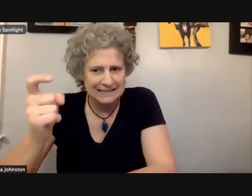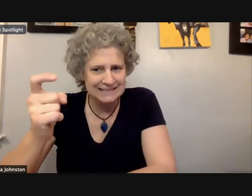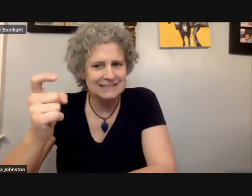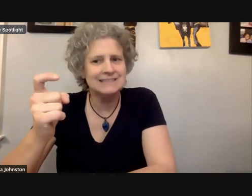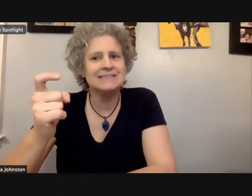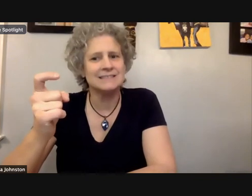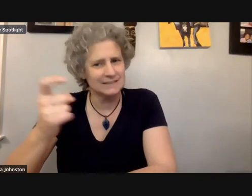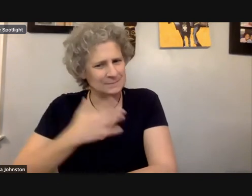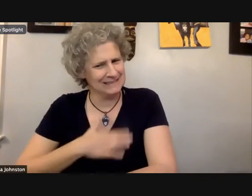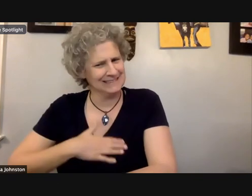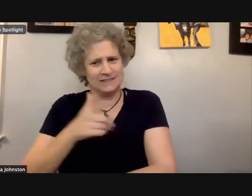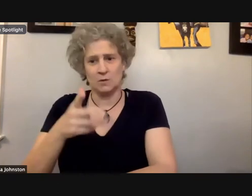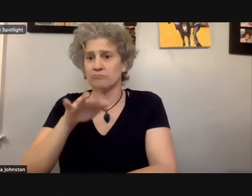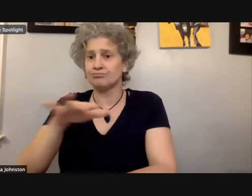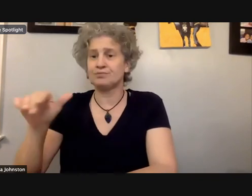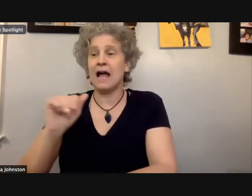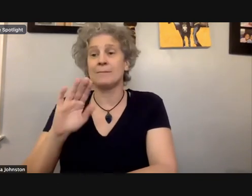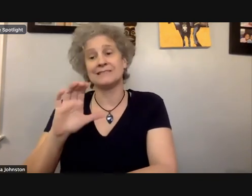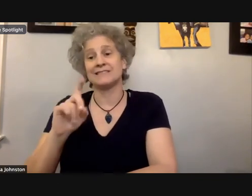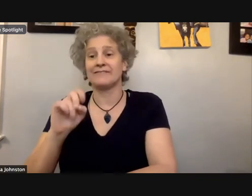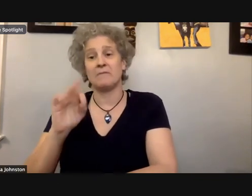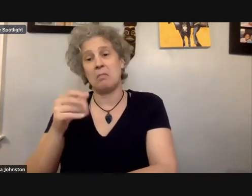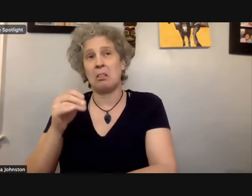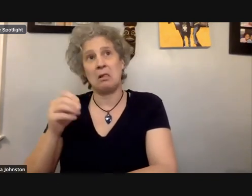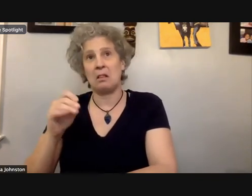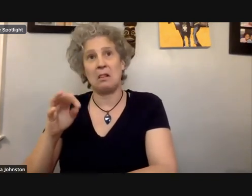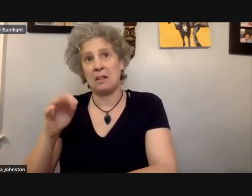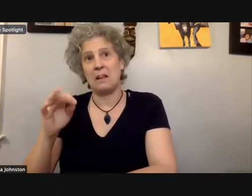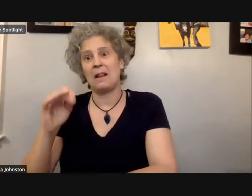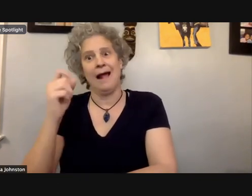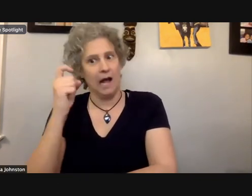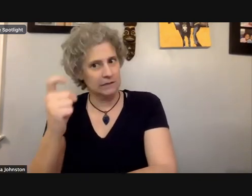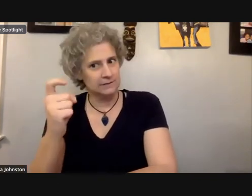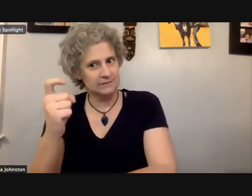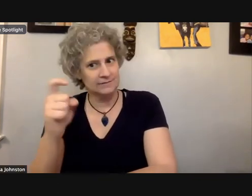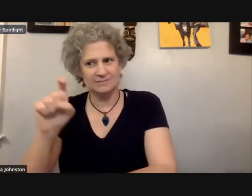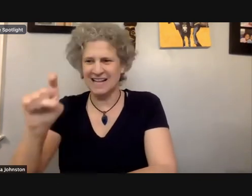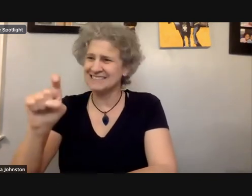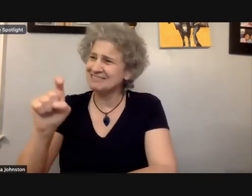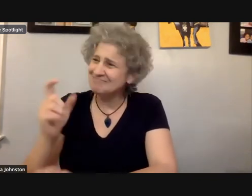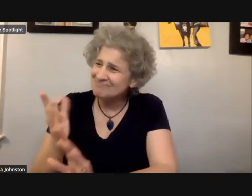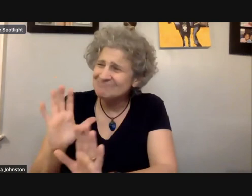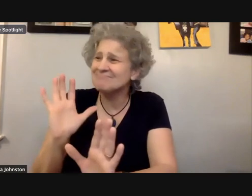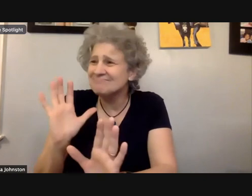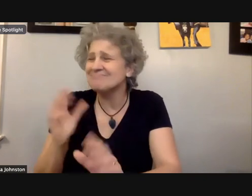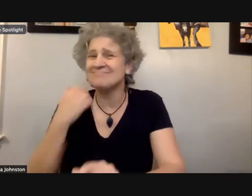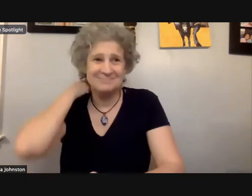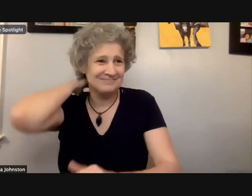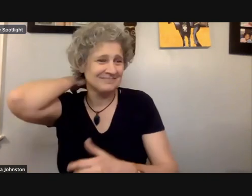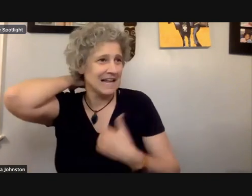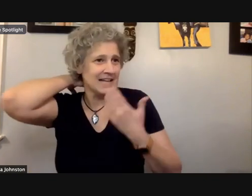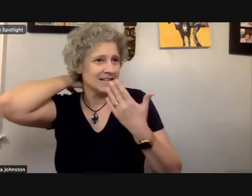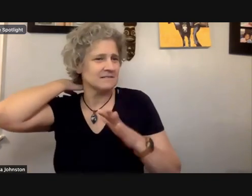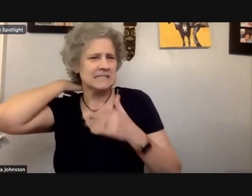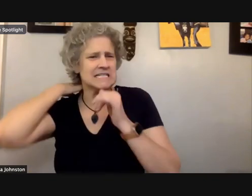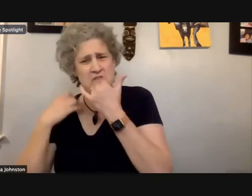X-ray, and I want to just emphasize the palm orientation for X. Okay, I know when people are practicing their alphabet, sometimes they